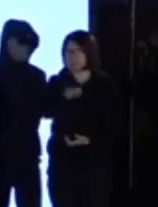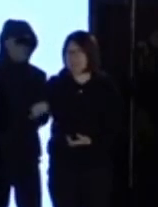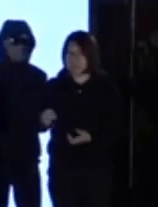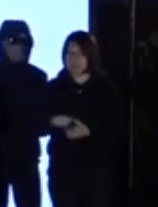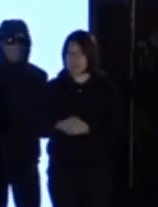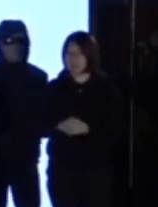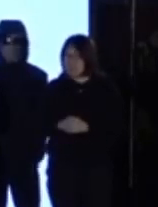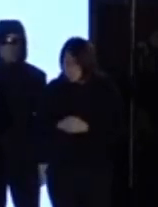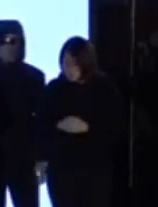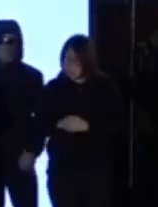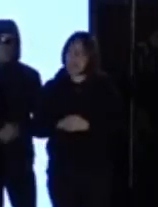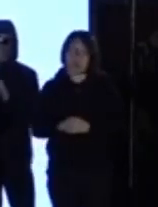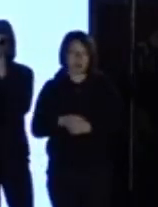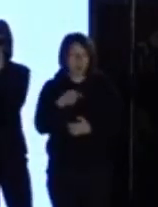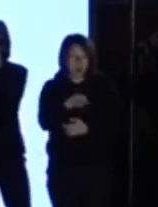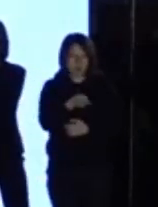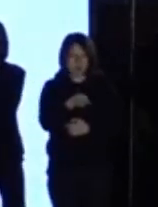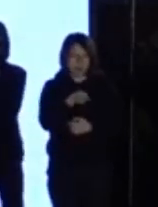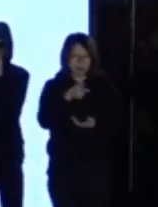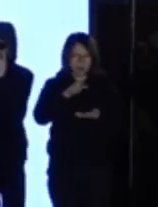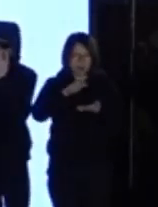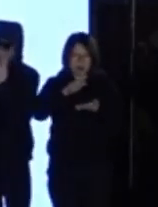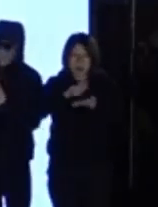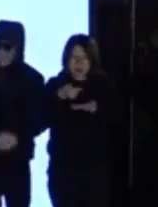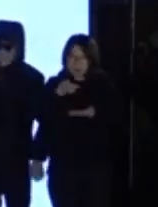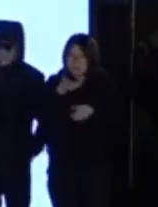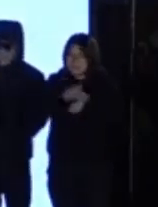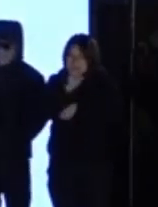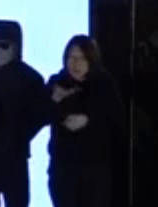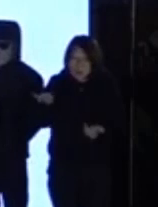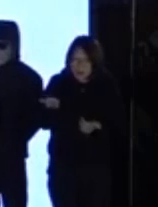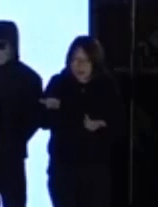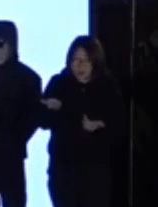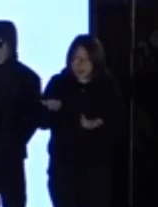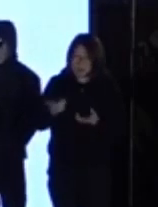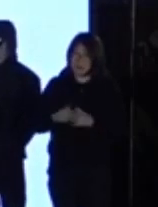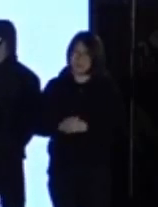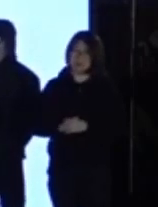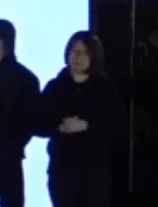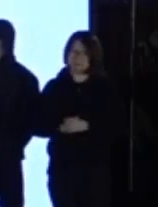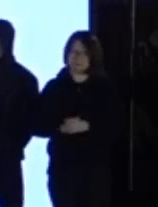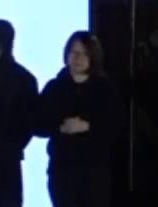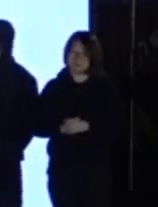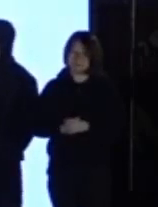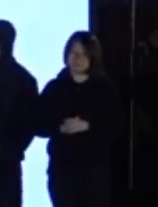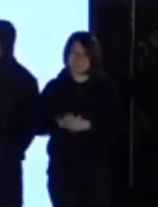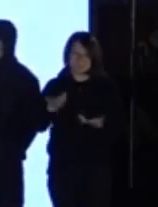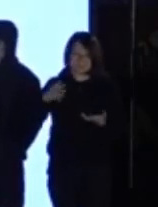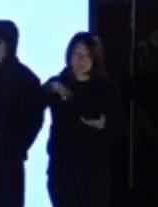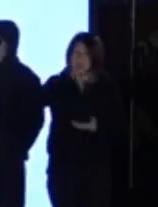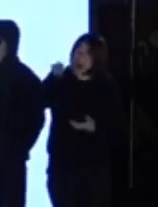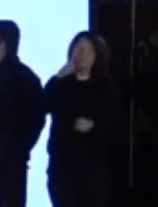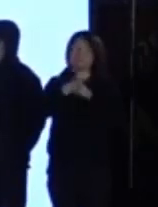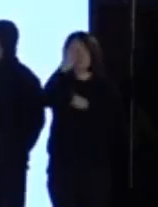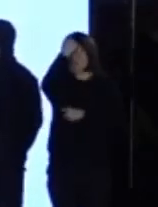Legislative Council chamber from which he was speaking from, it insults the intelligence of all Hong Kongers. Our city is